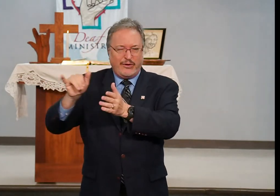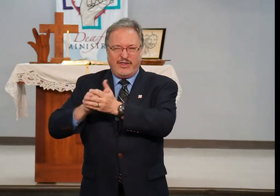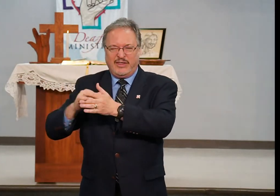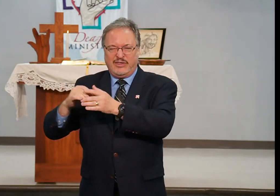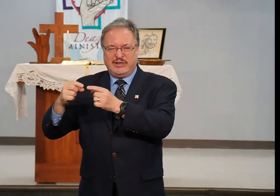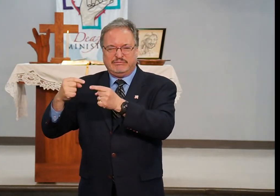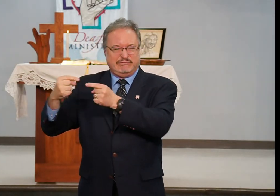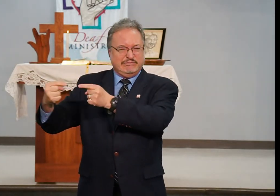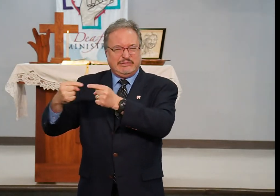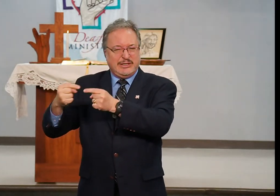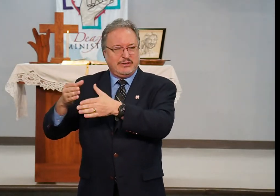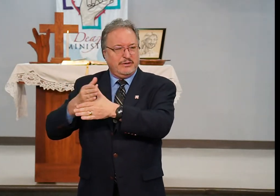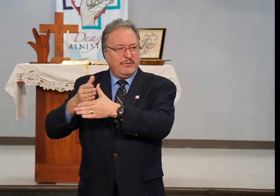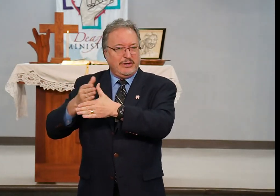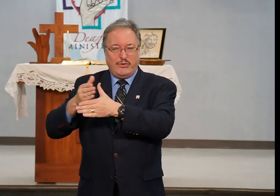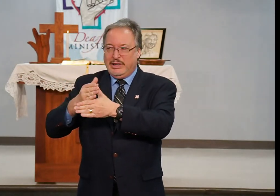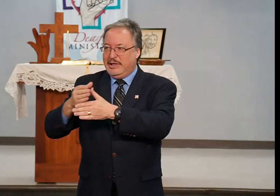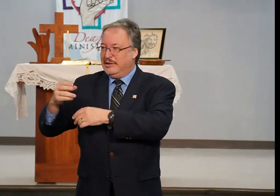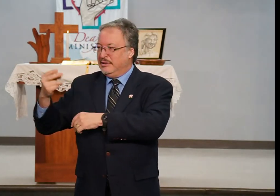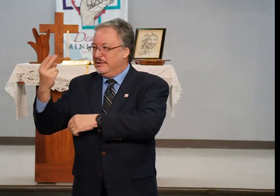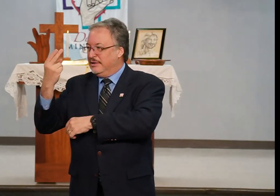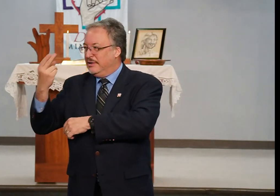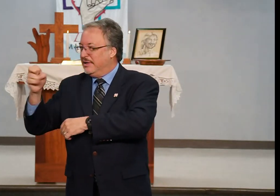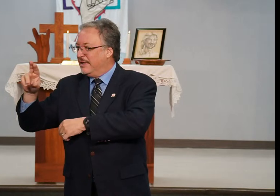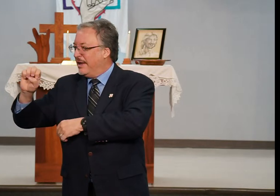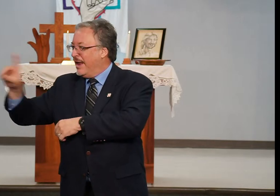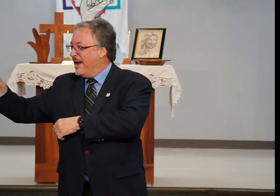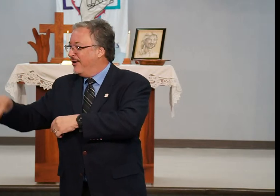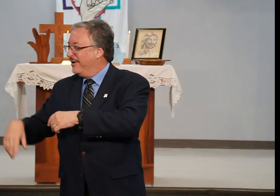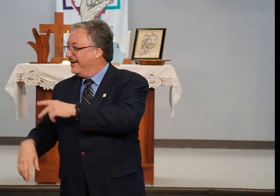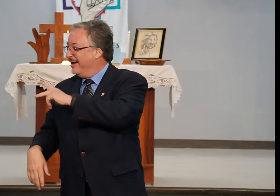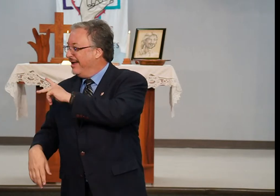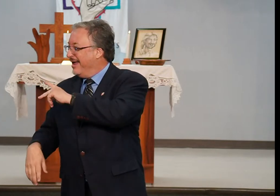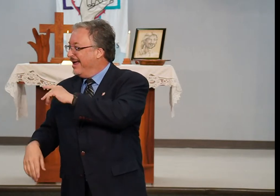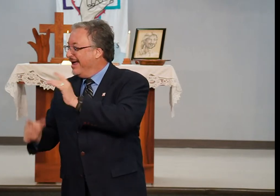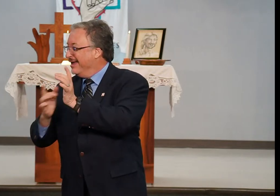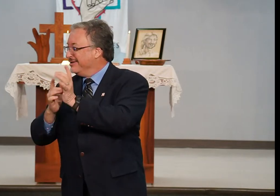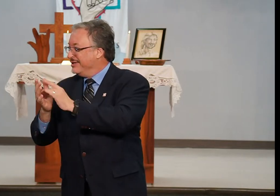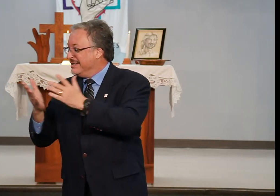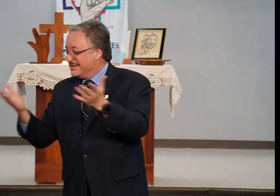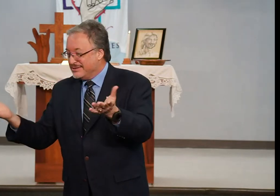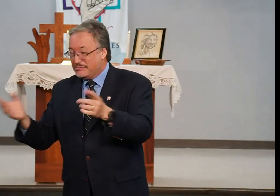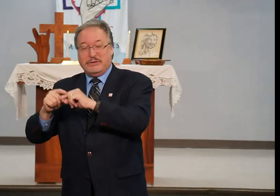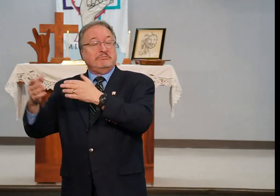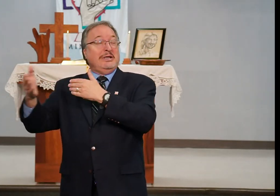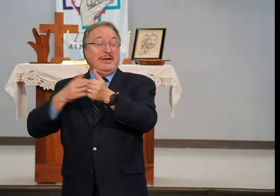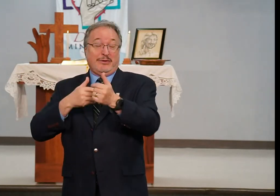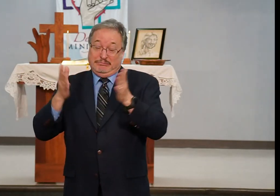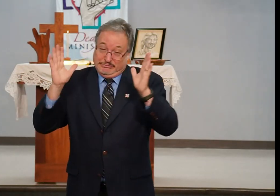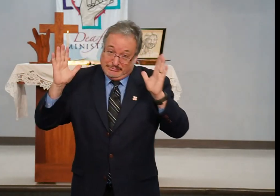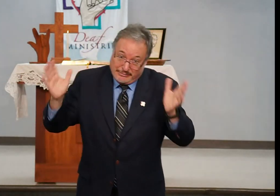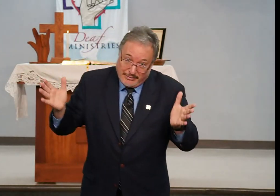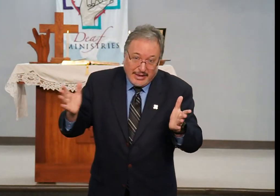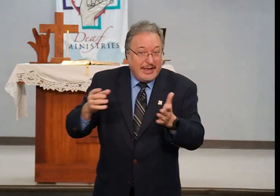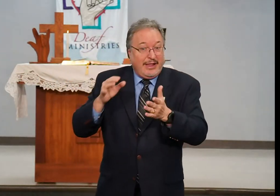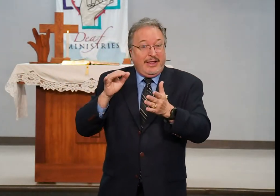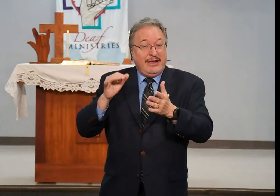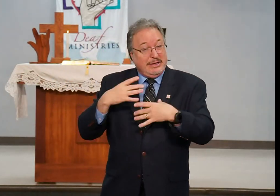we'll learn some things later about tension that occurred between Herod and Jesus. So